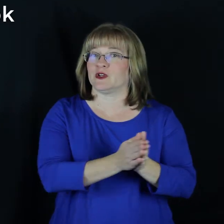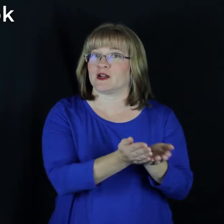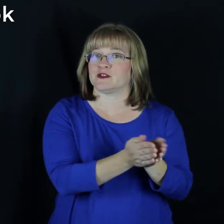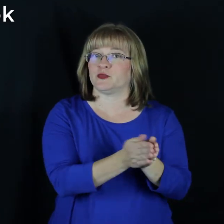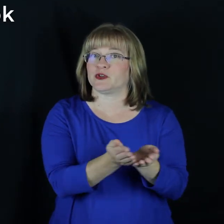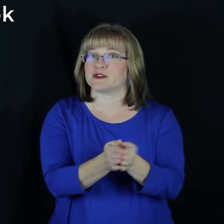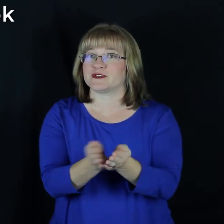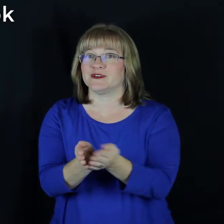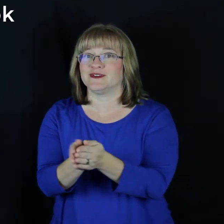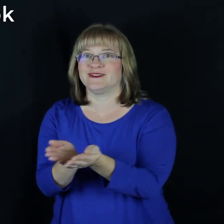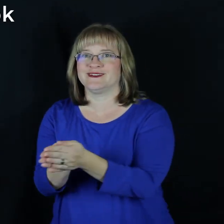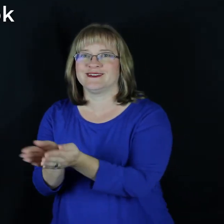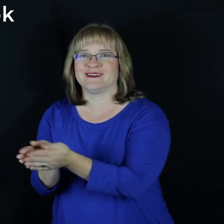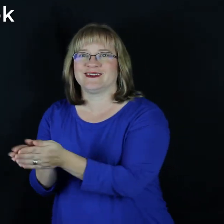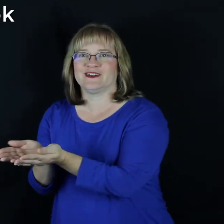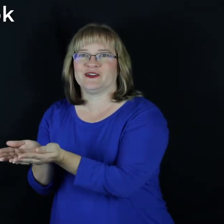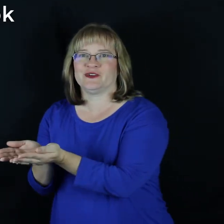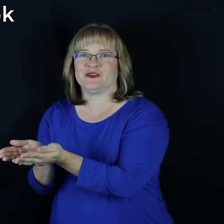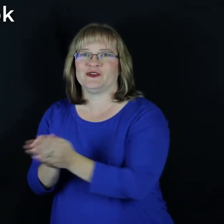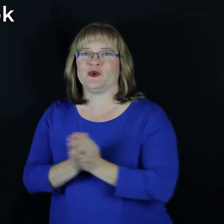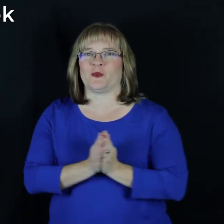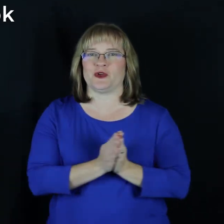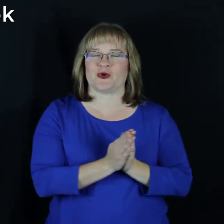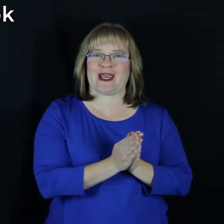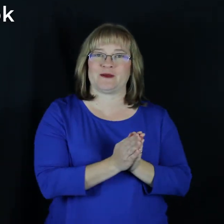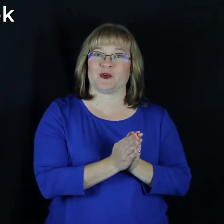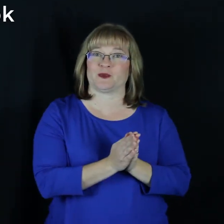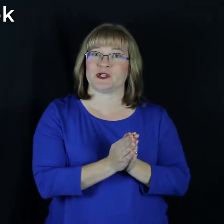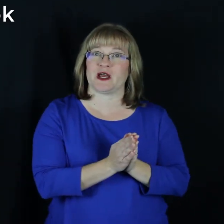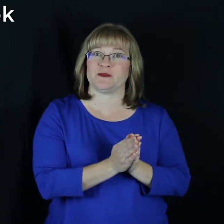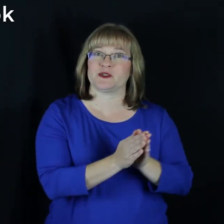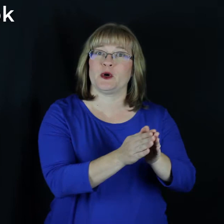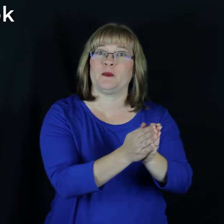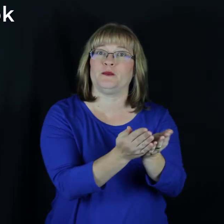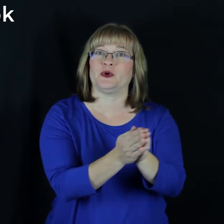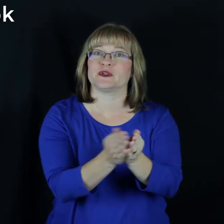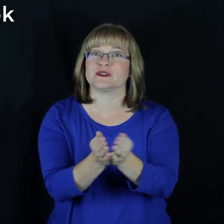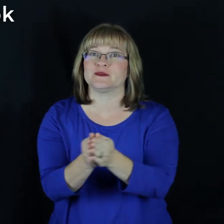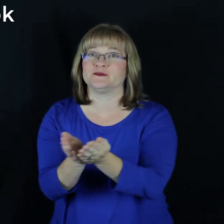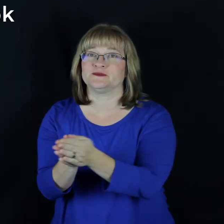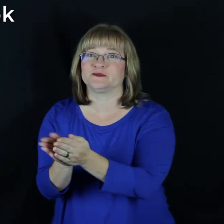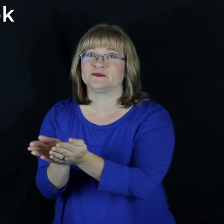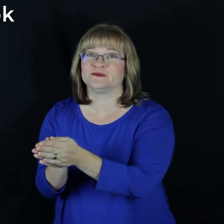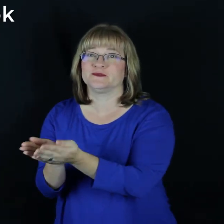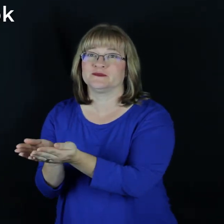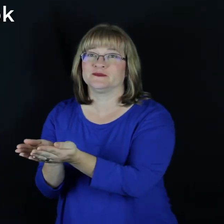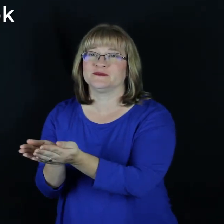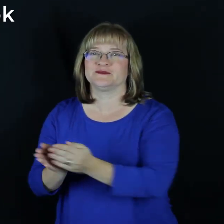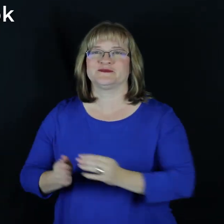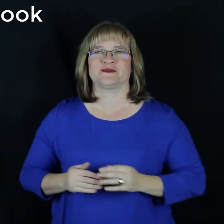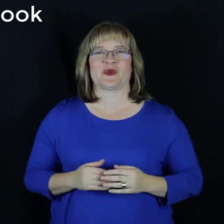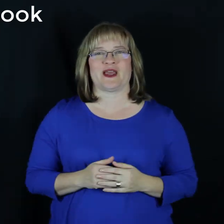lots of books, you open your hand multiple times. Books. Okay.